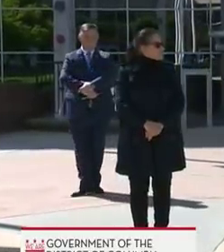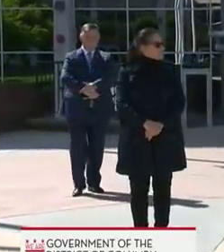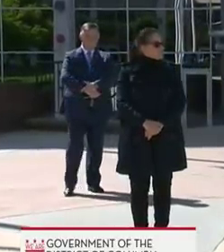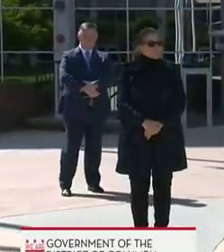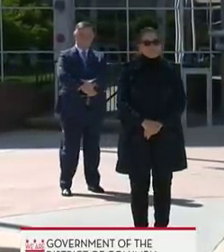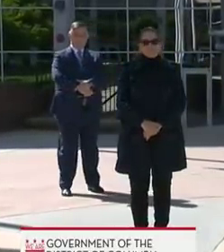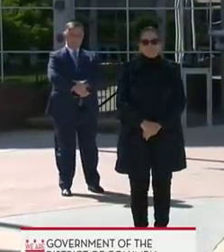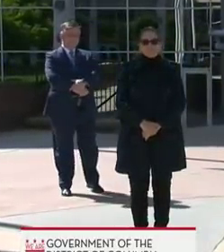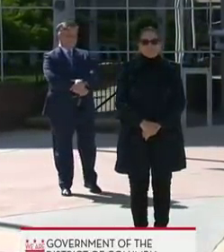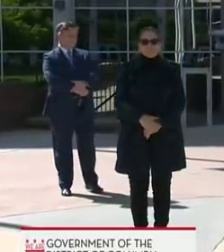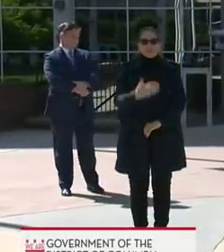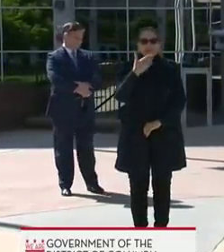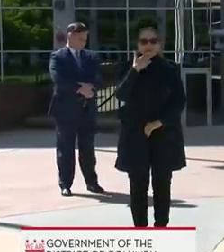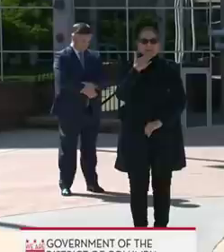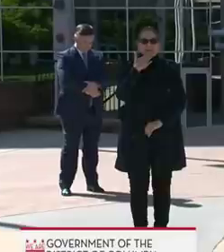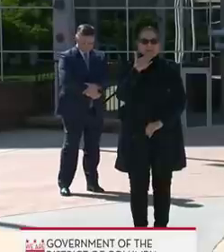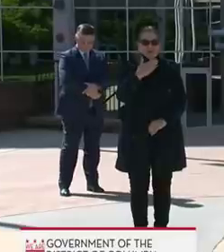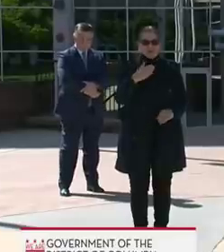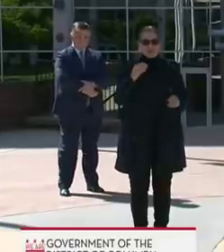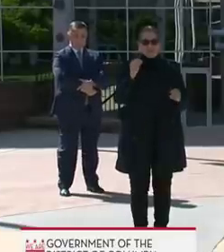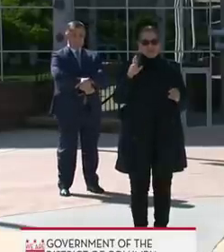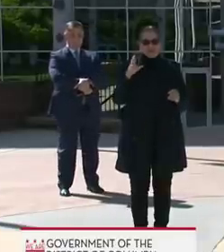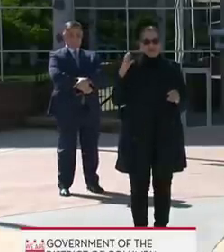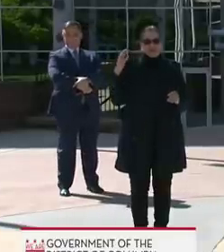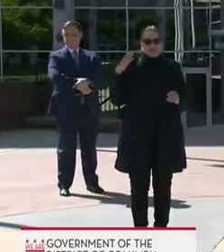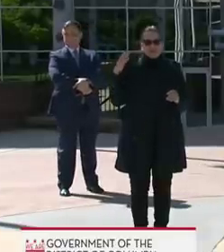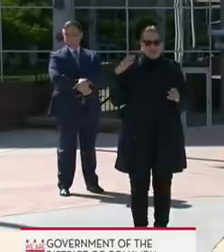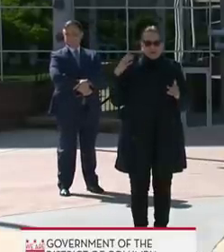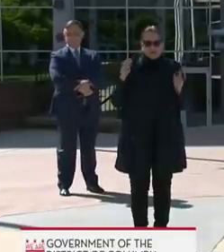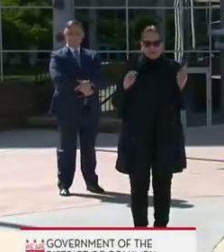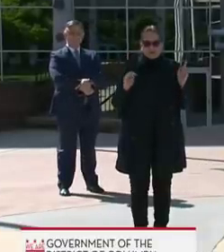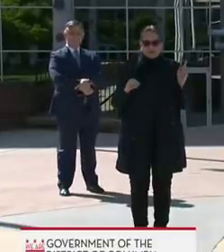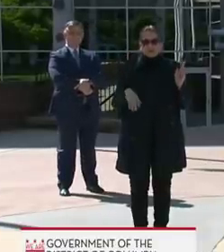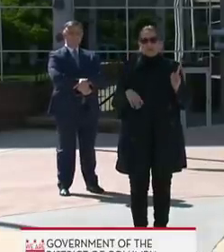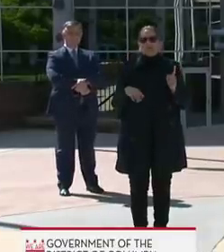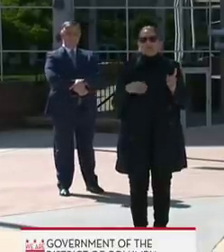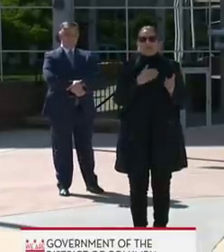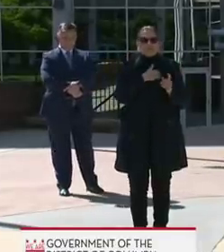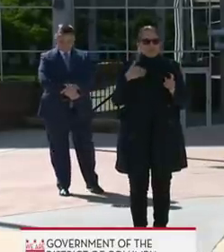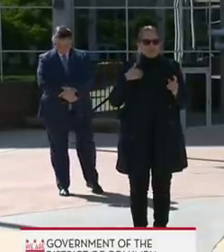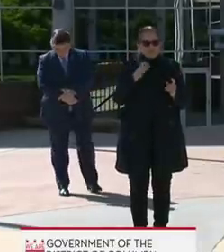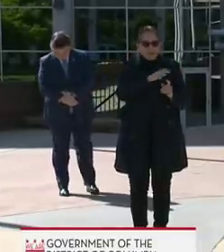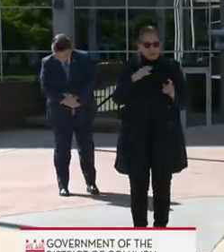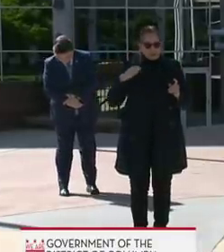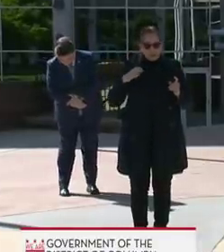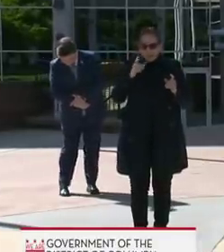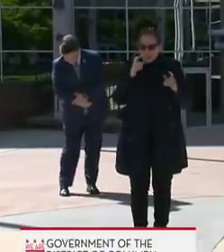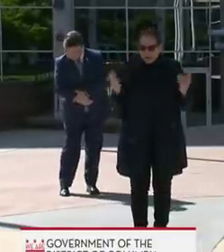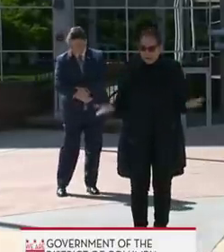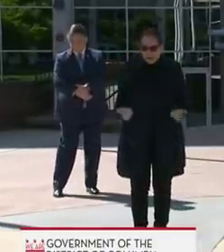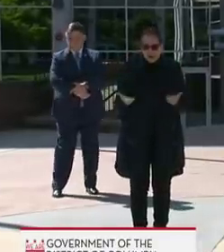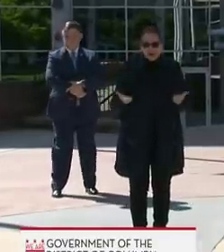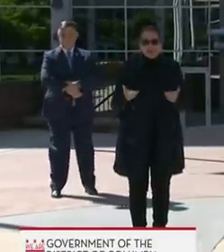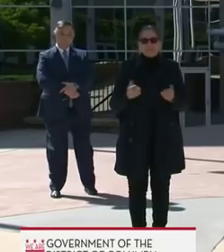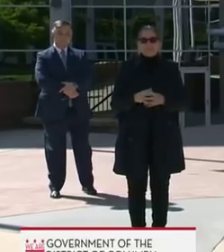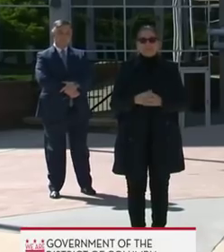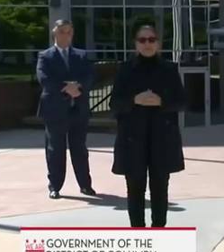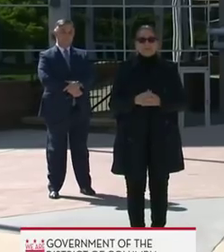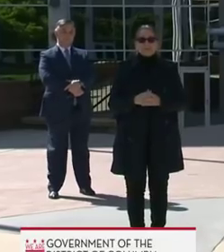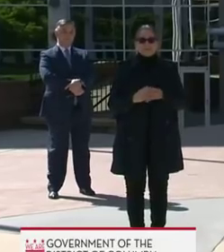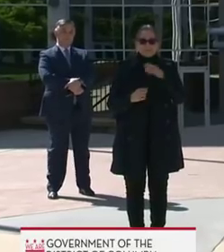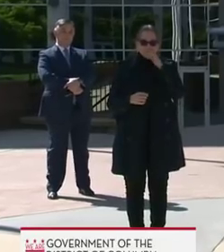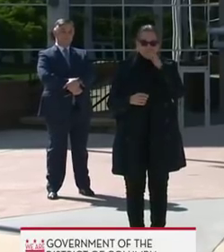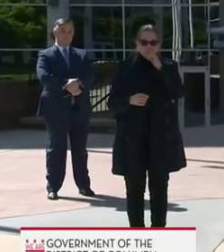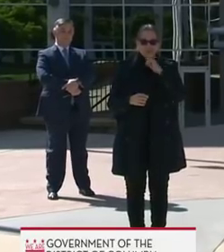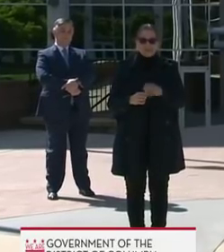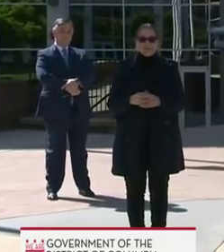Thank you, Mr. Chairman, and thanks to the members of the council present and also participating virtually. I